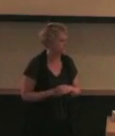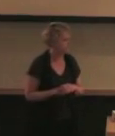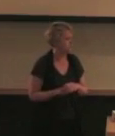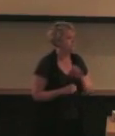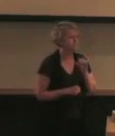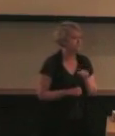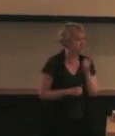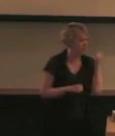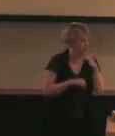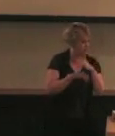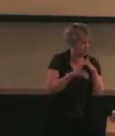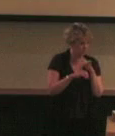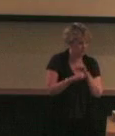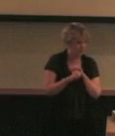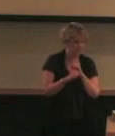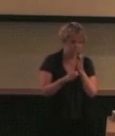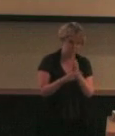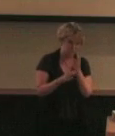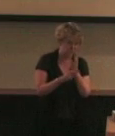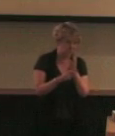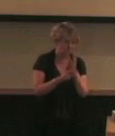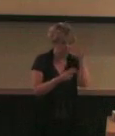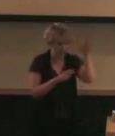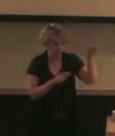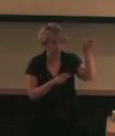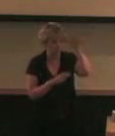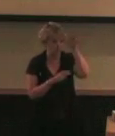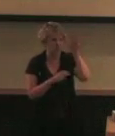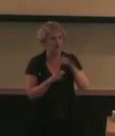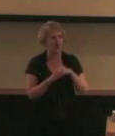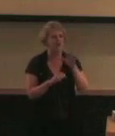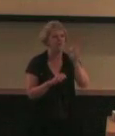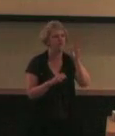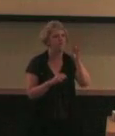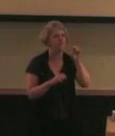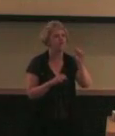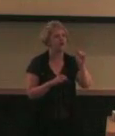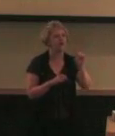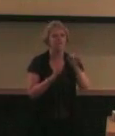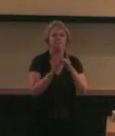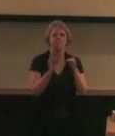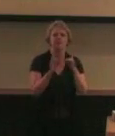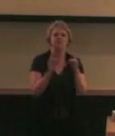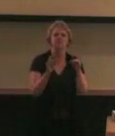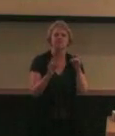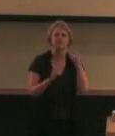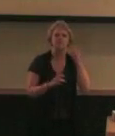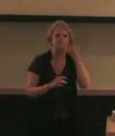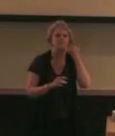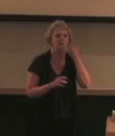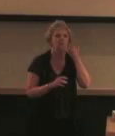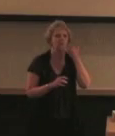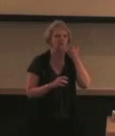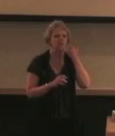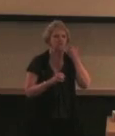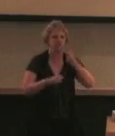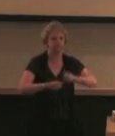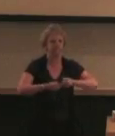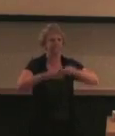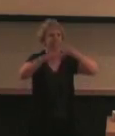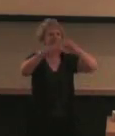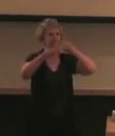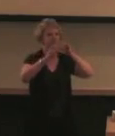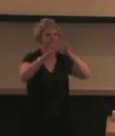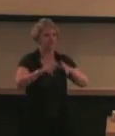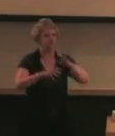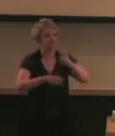There's another resource that you can utilize out there. I know Fred had mentioned about a phone that you can just call right up and you can get any